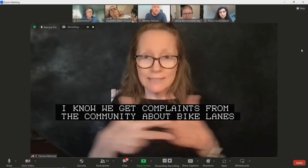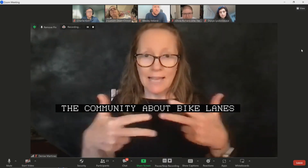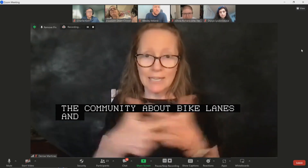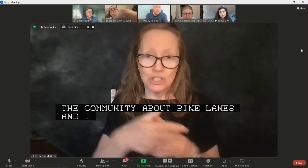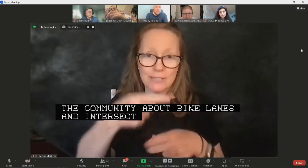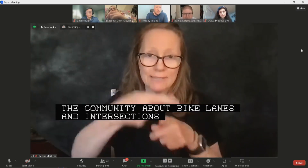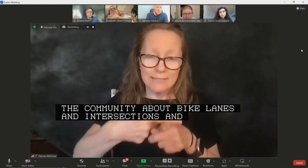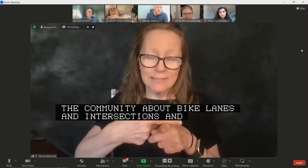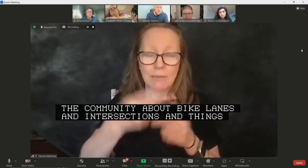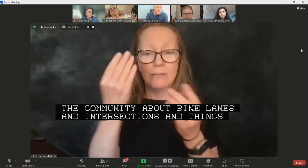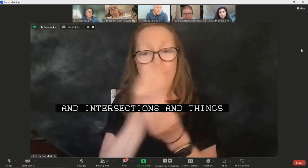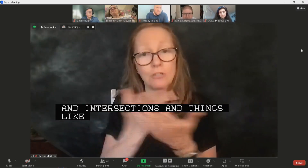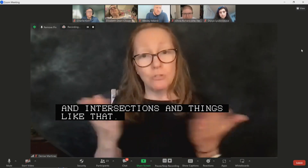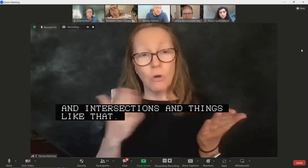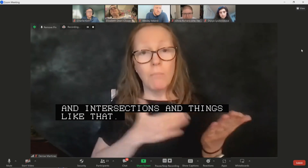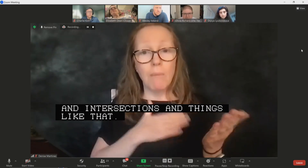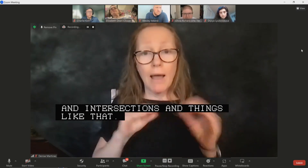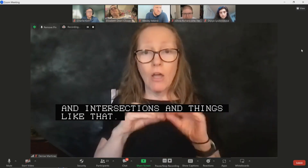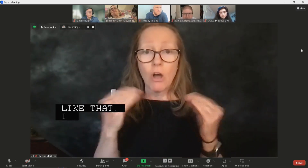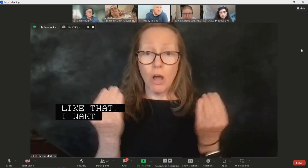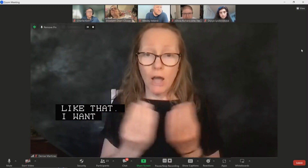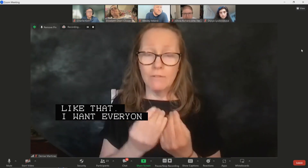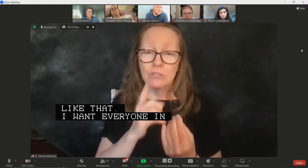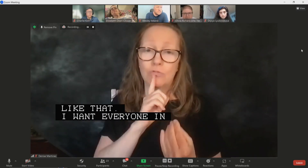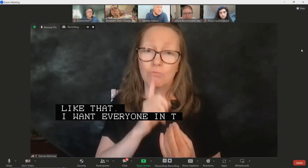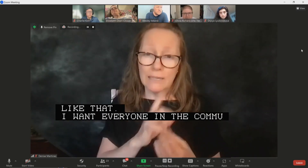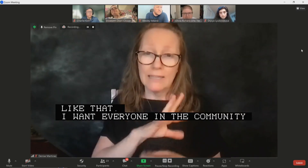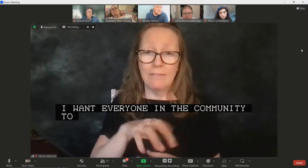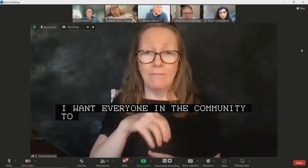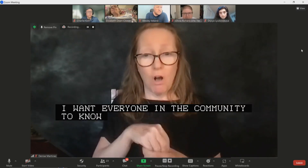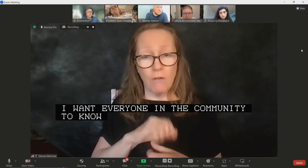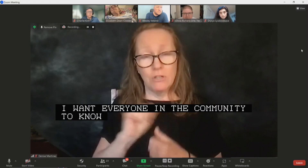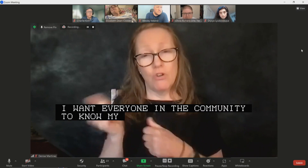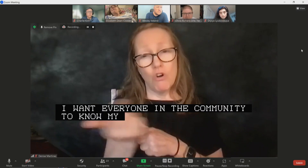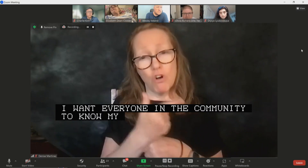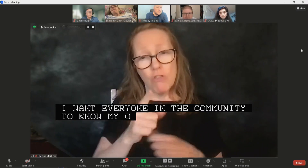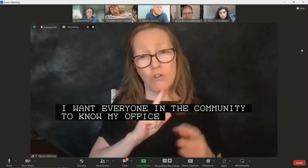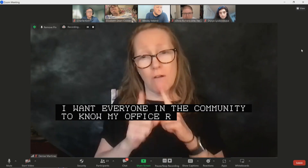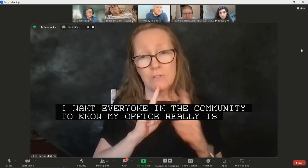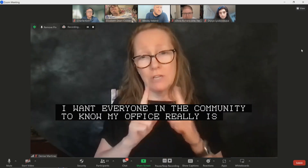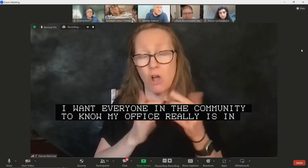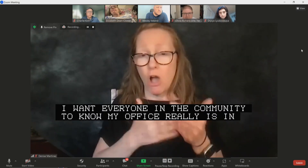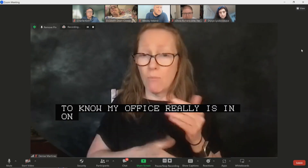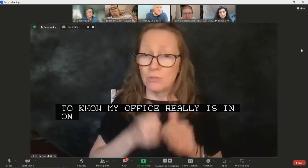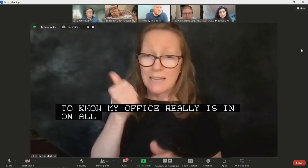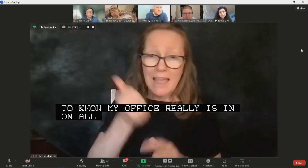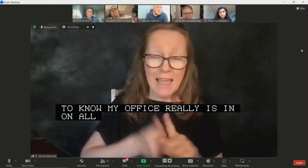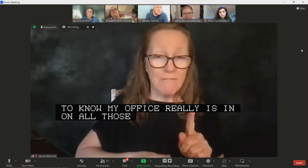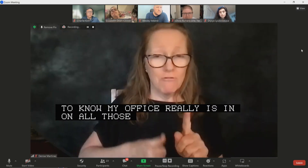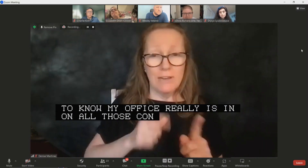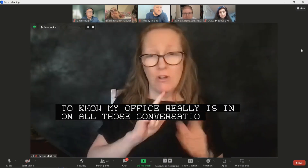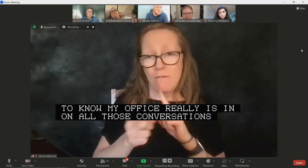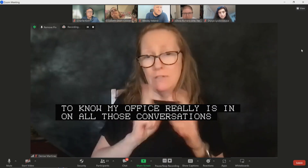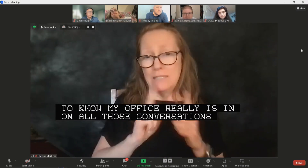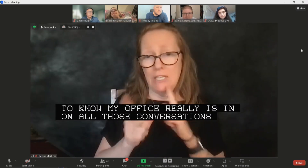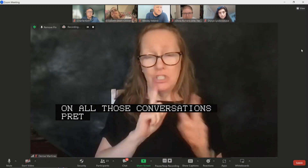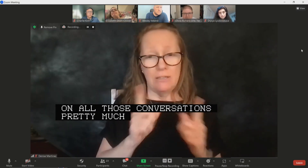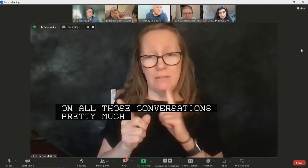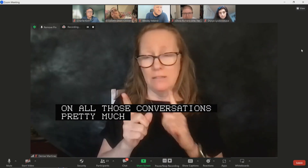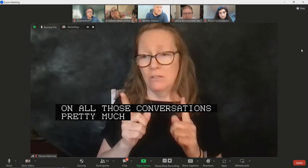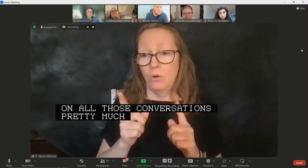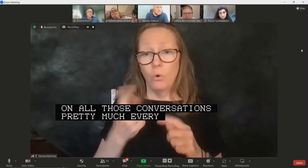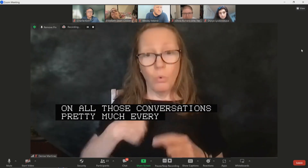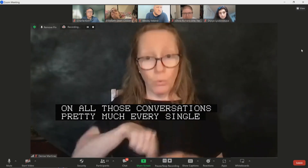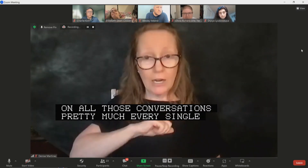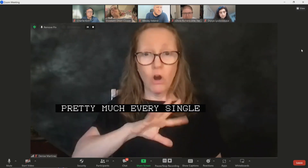community know that my office really is in on all those conversations. Pretty much every single conversation that's had about these things, we are involved